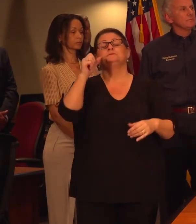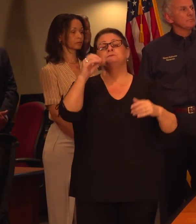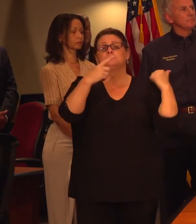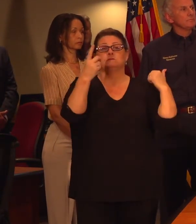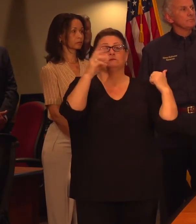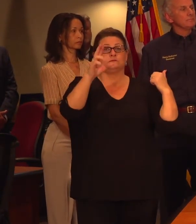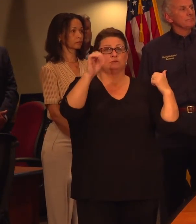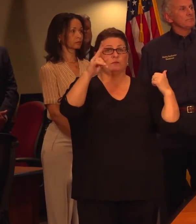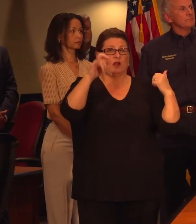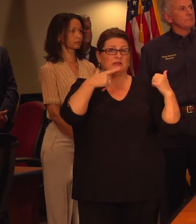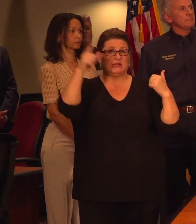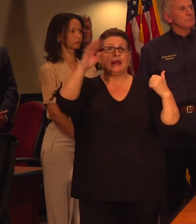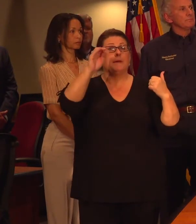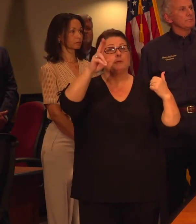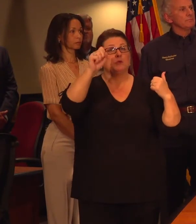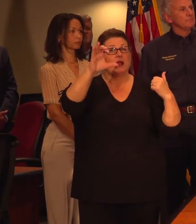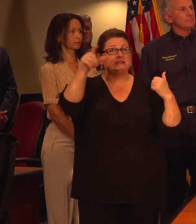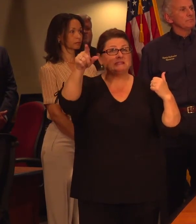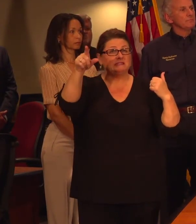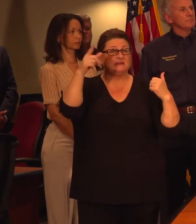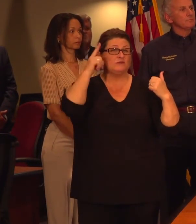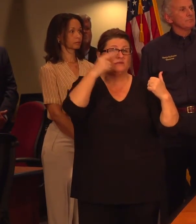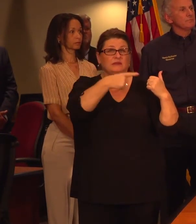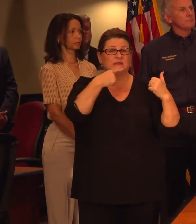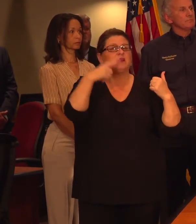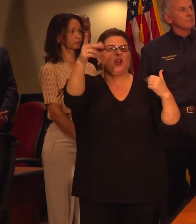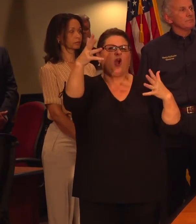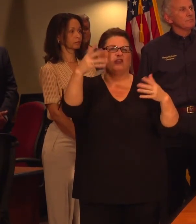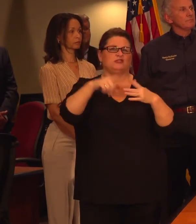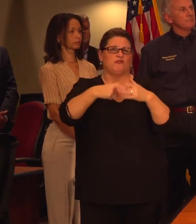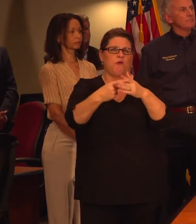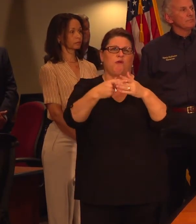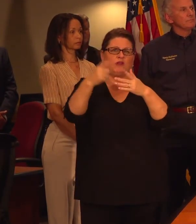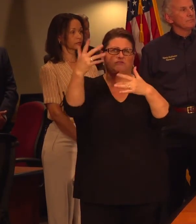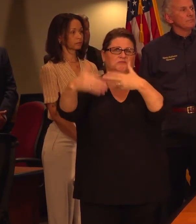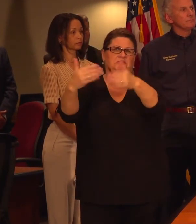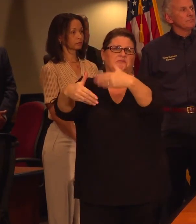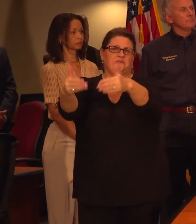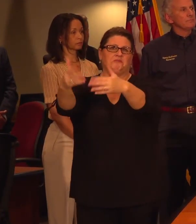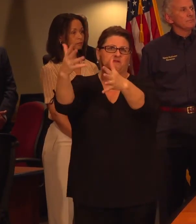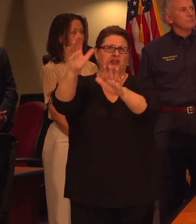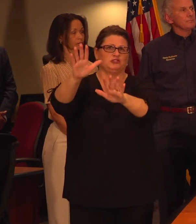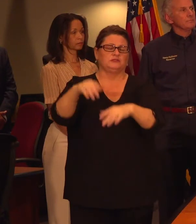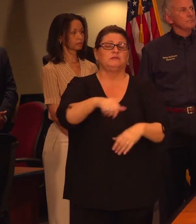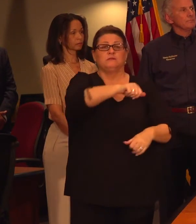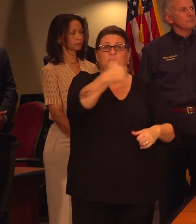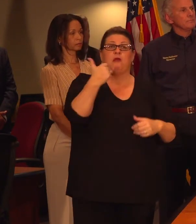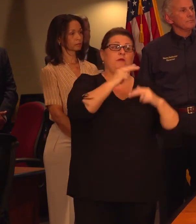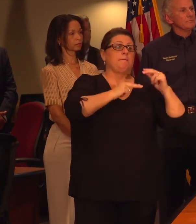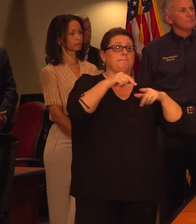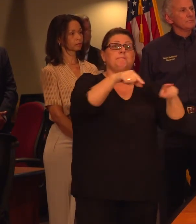what they have done at MUSC, that process has already started. And all of the facilities around the state have been actively working